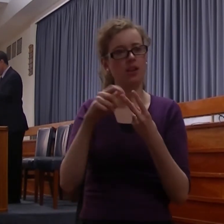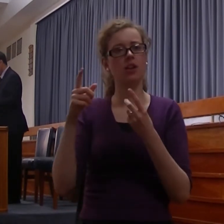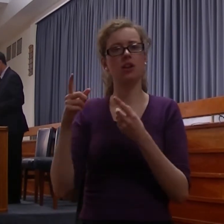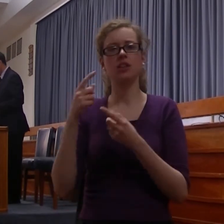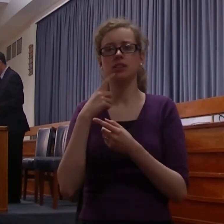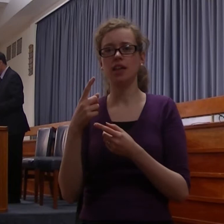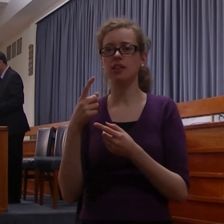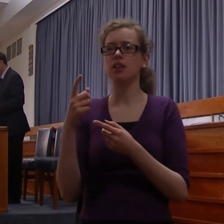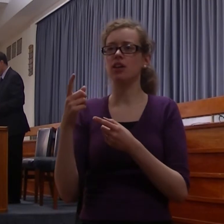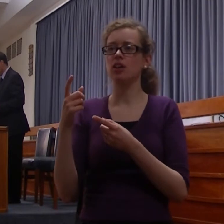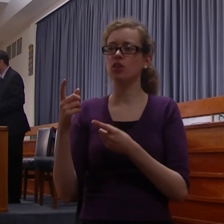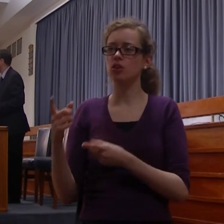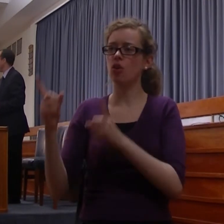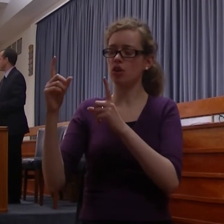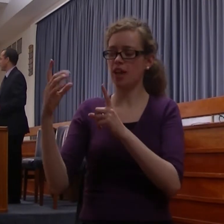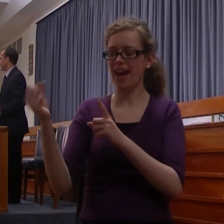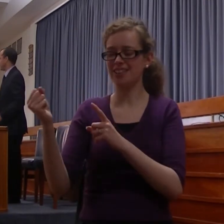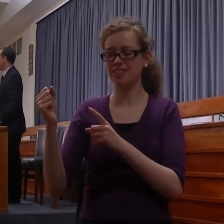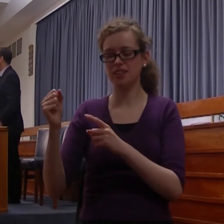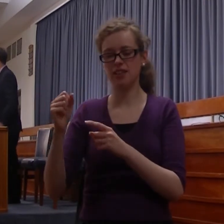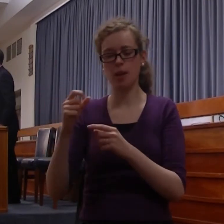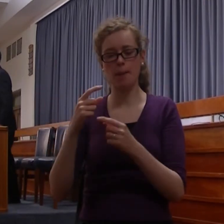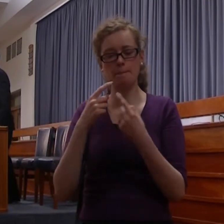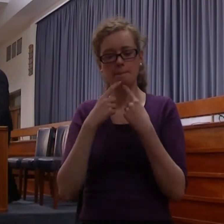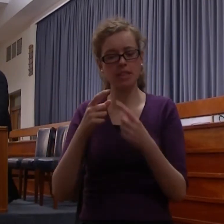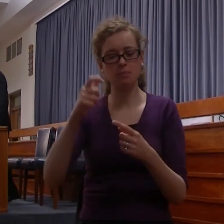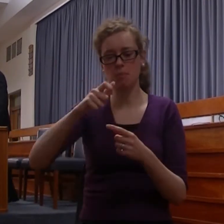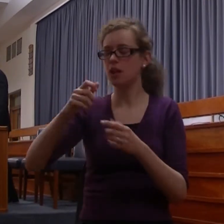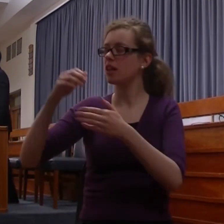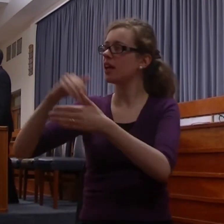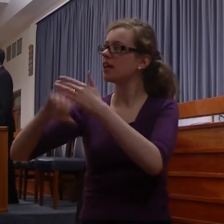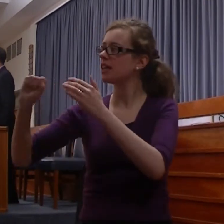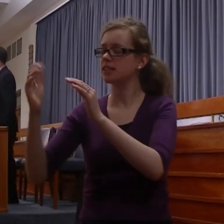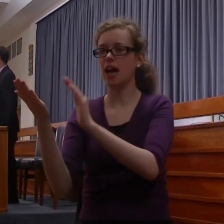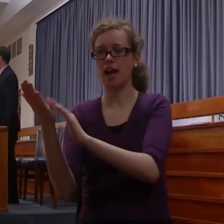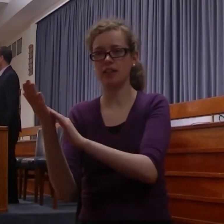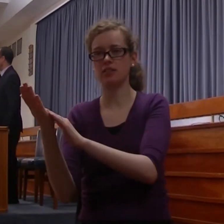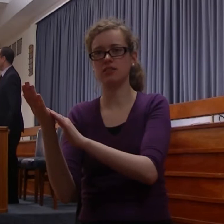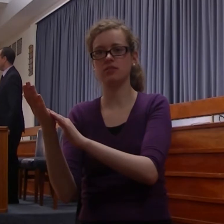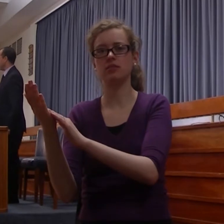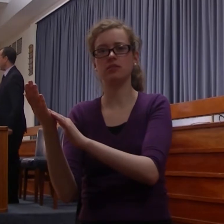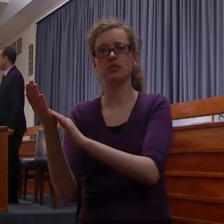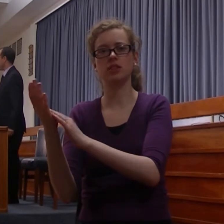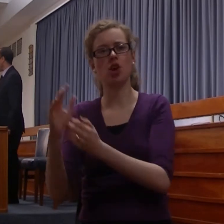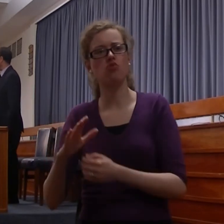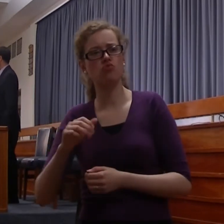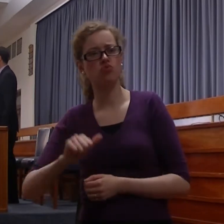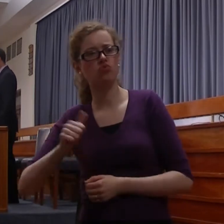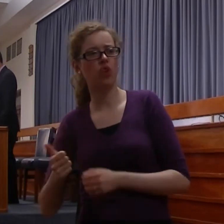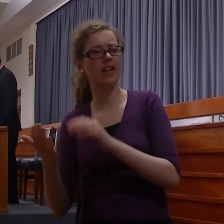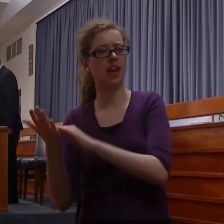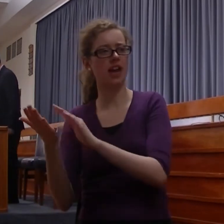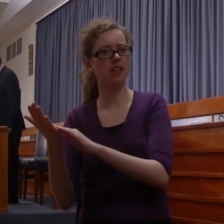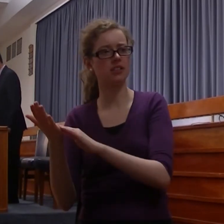to mention that now. And the Lord, the text says, the Lord holds his messengers in his right hand.